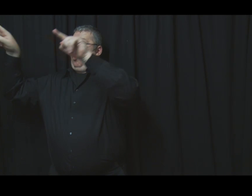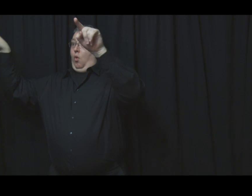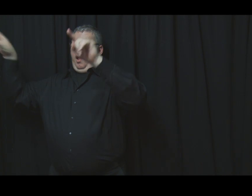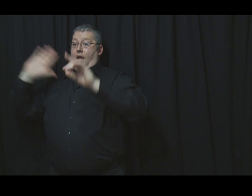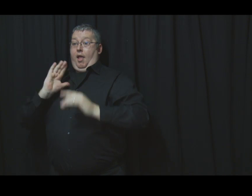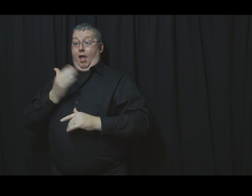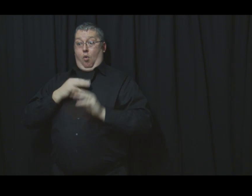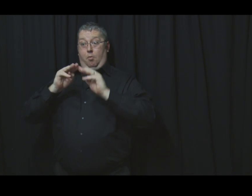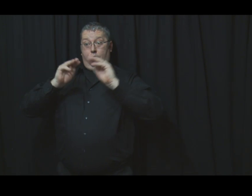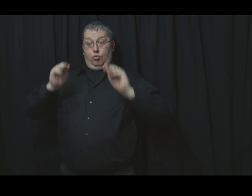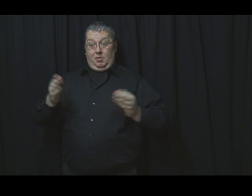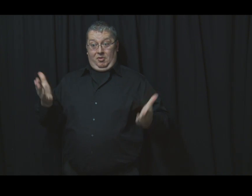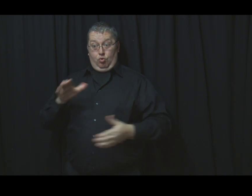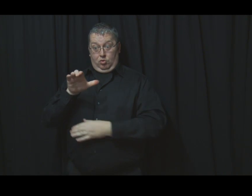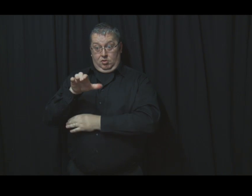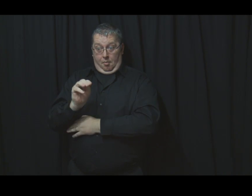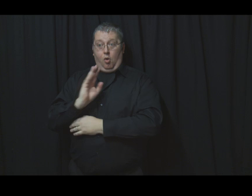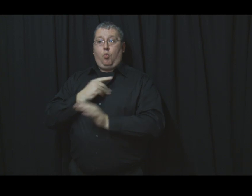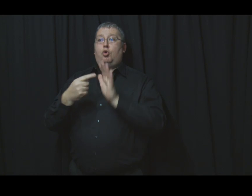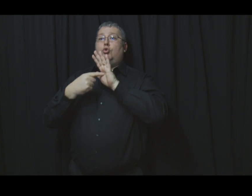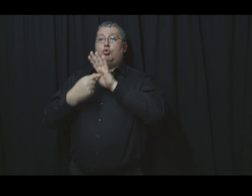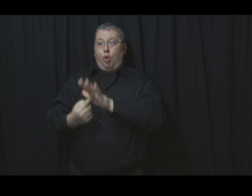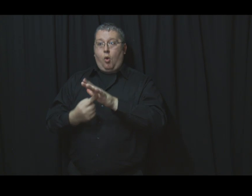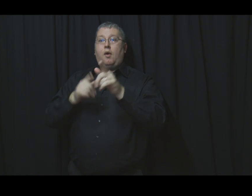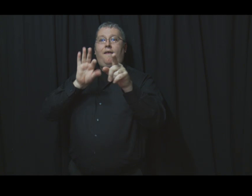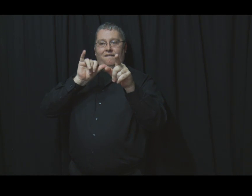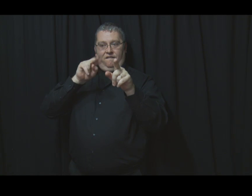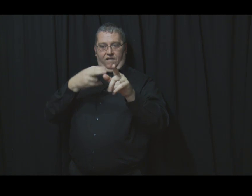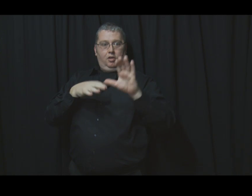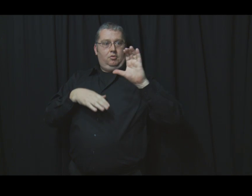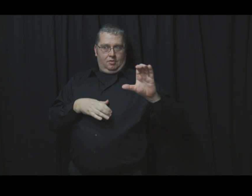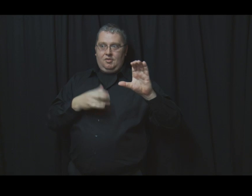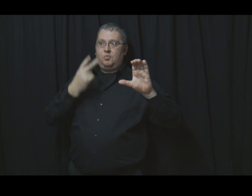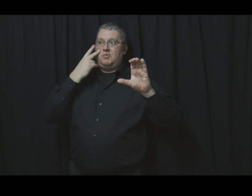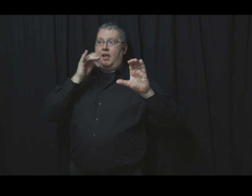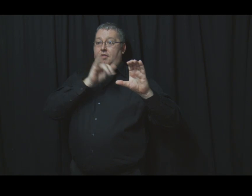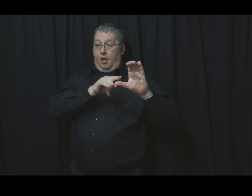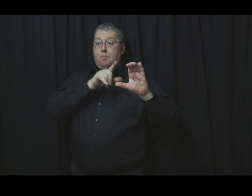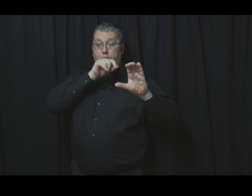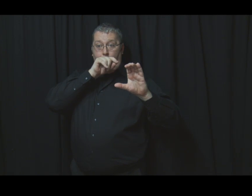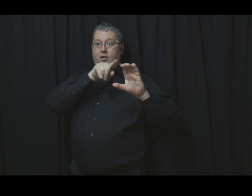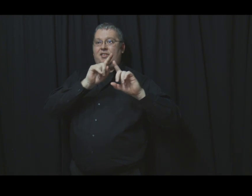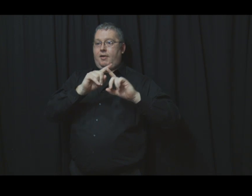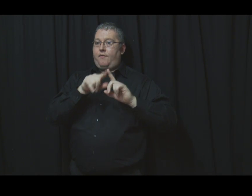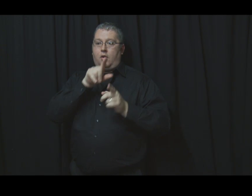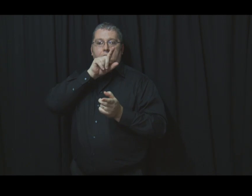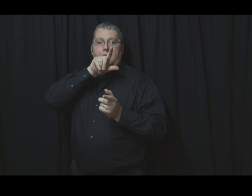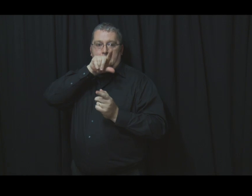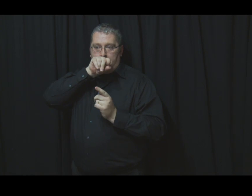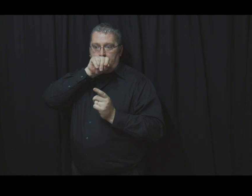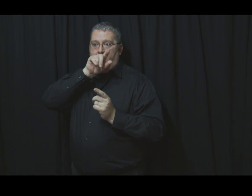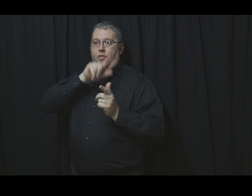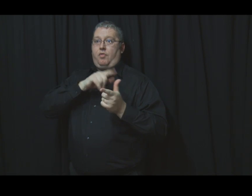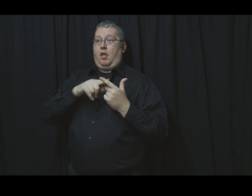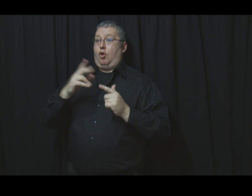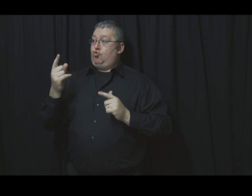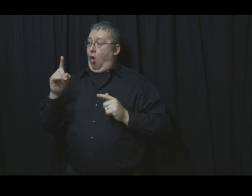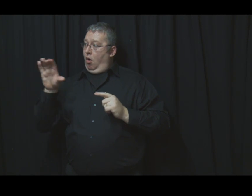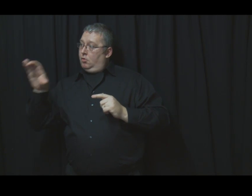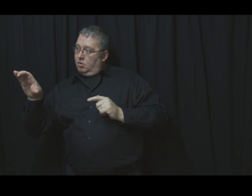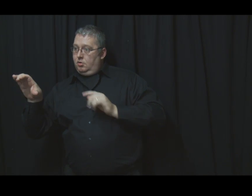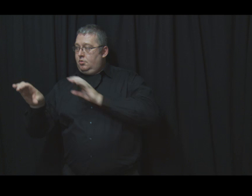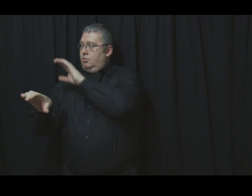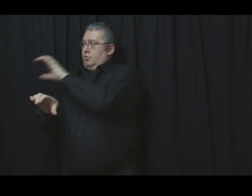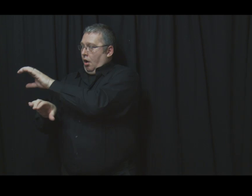Museum, we actually show the finches here, and you can see the finches with their different beaks beside dog skulls, different species of dogs. By the way, there's